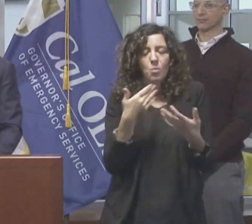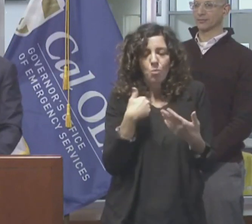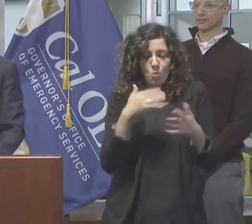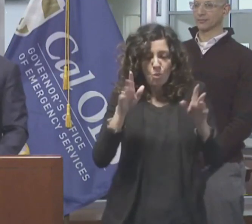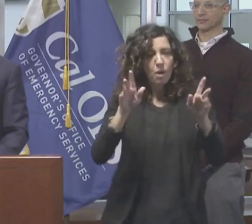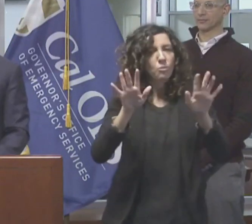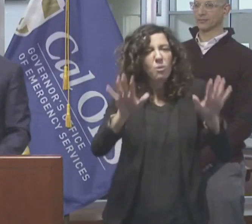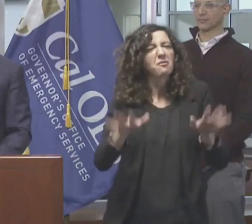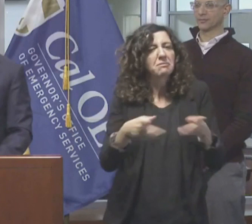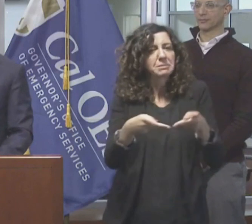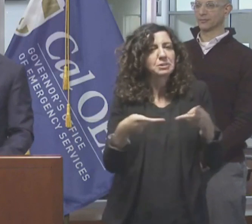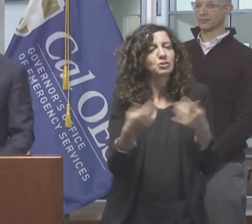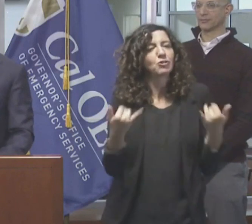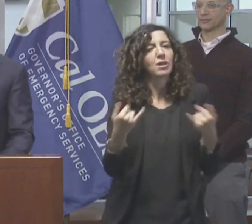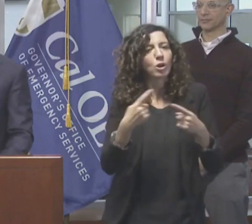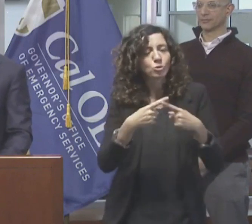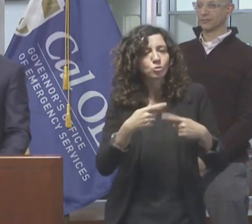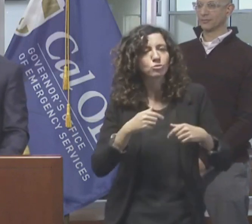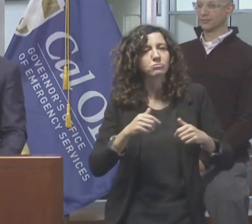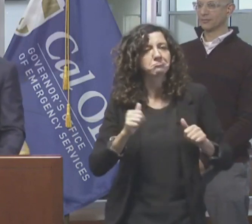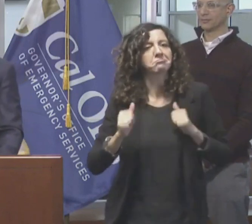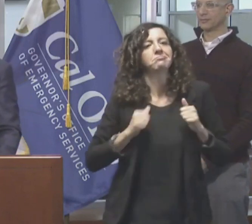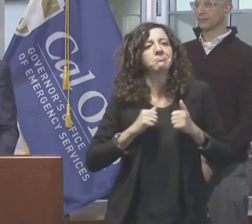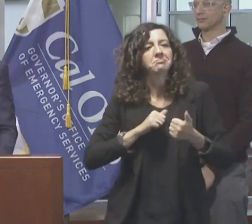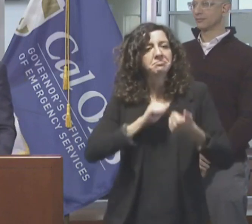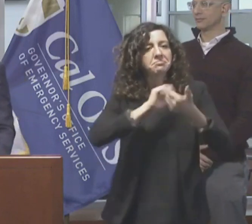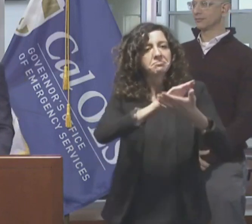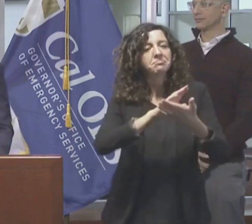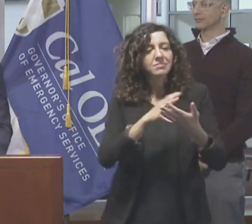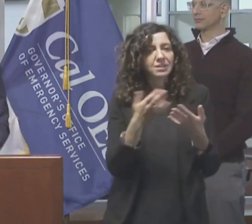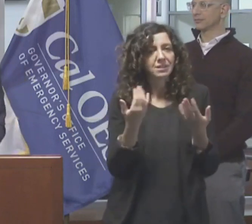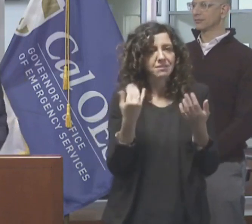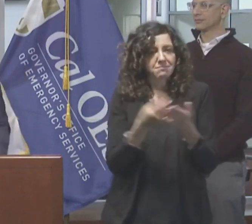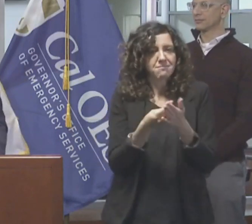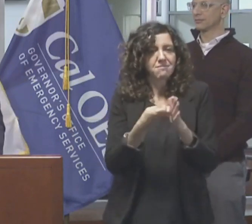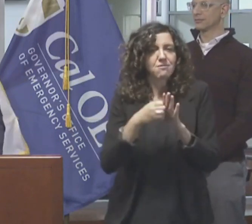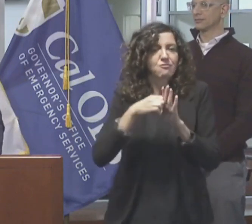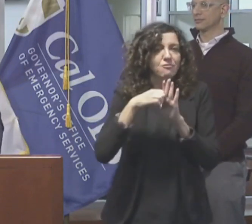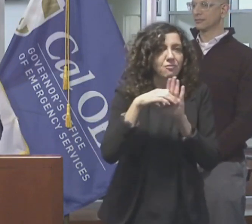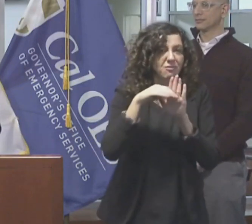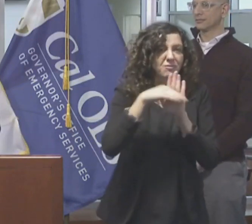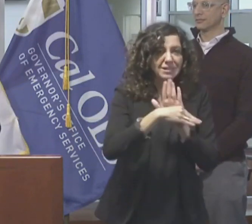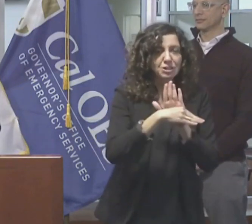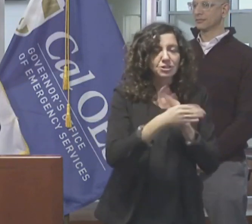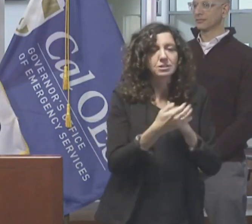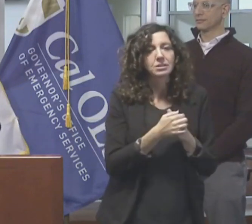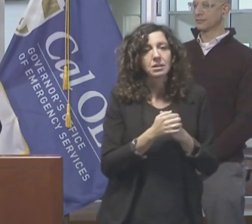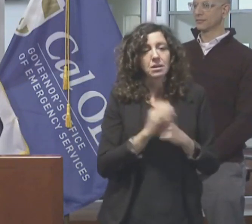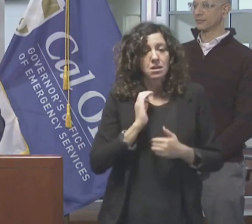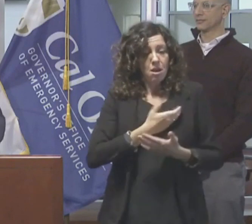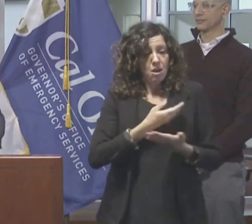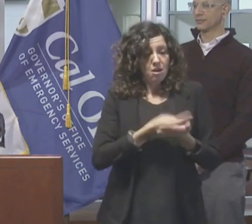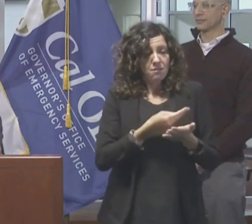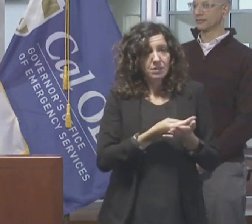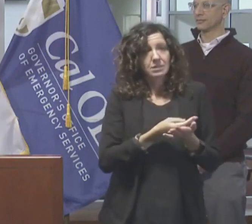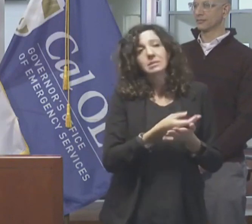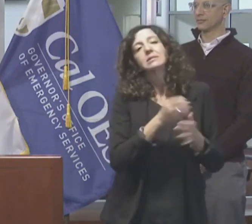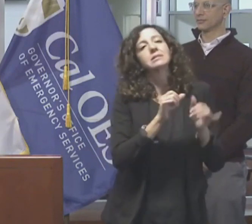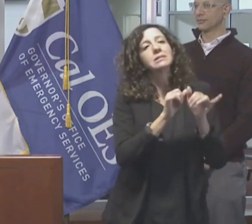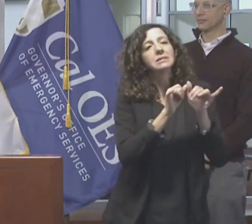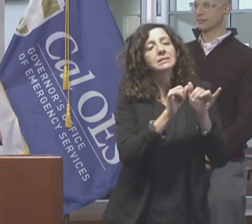Nothing about our current fiscal status is even comparable to Lehman